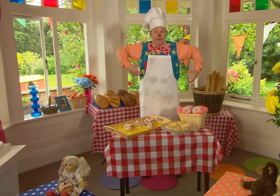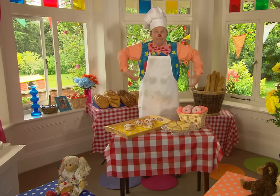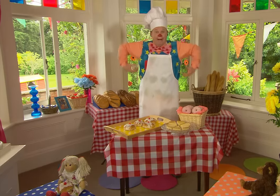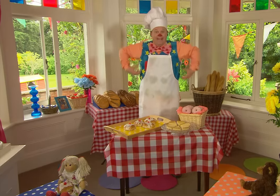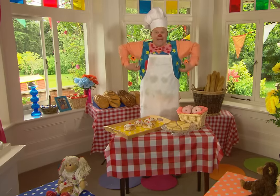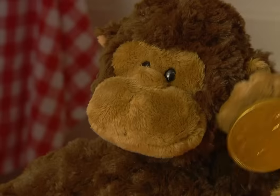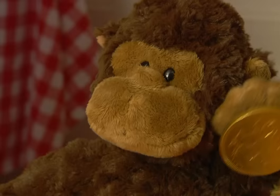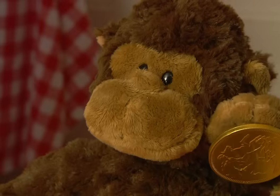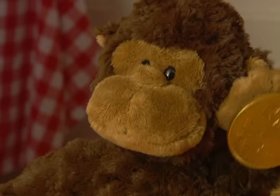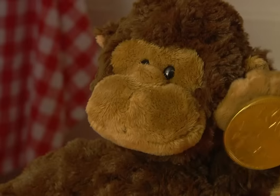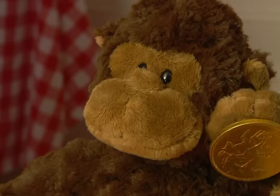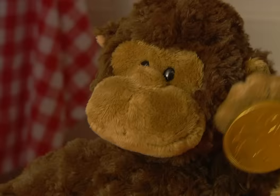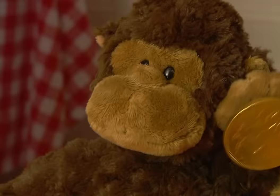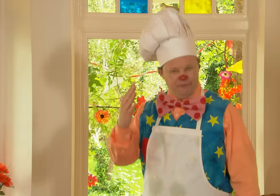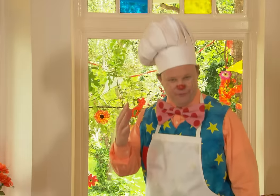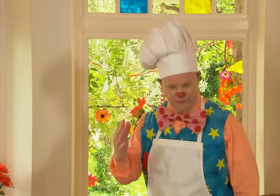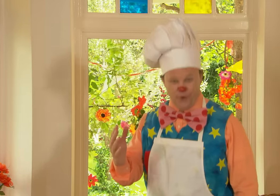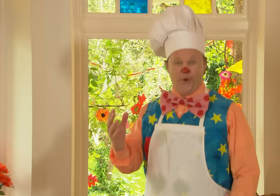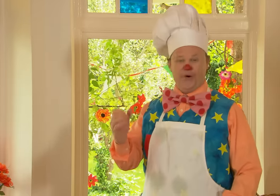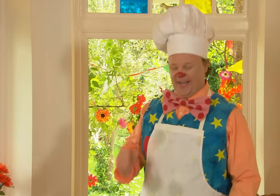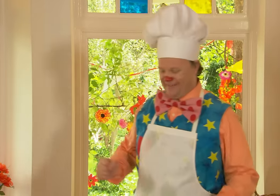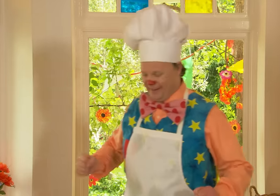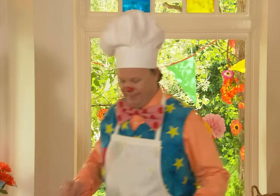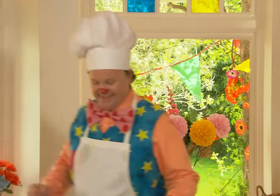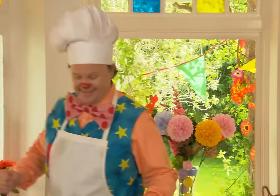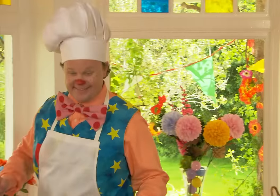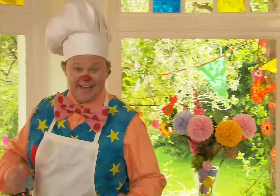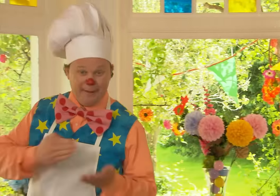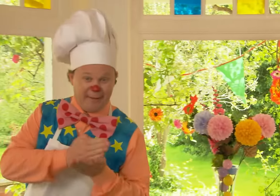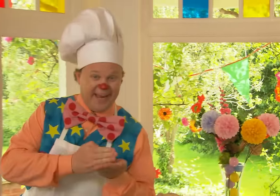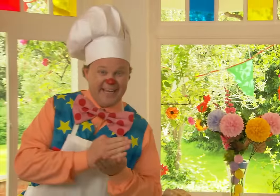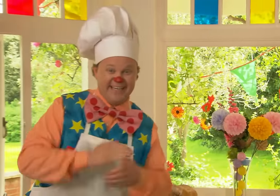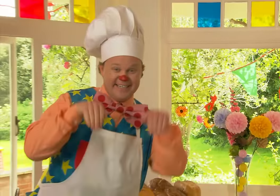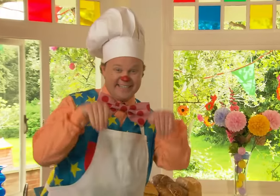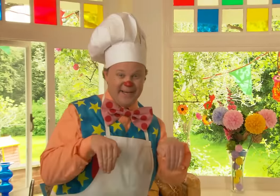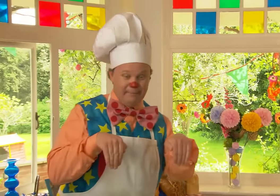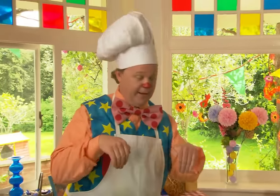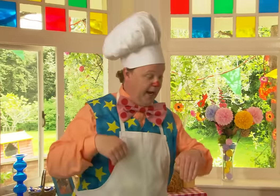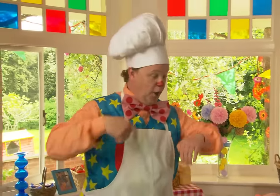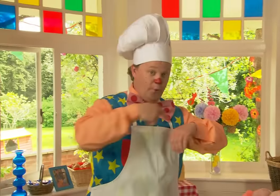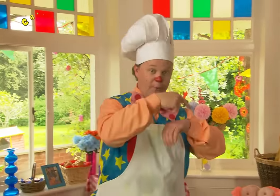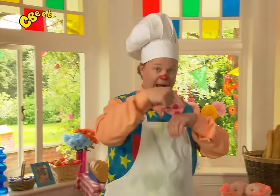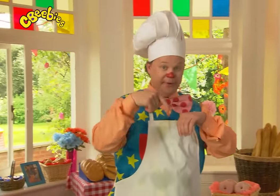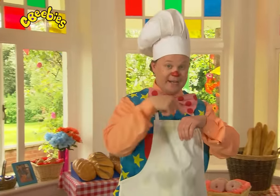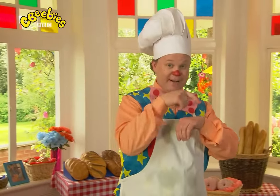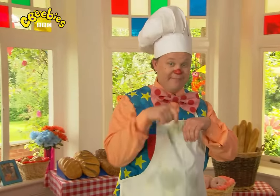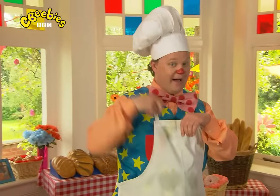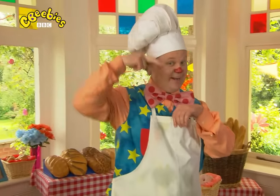Aha! Monkey! Four currant buns in a baker's shop, round and fat